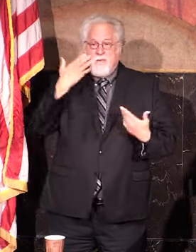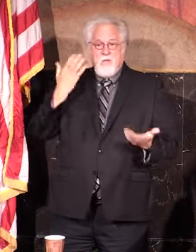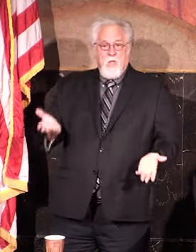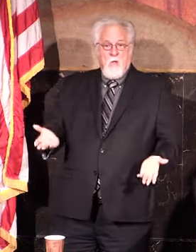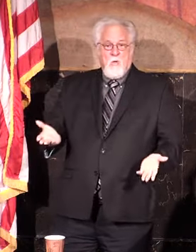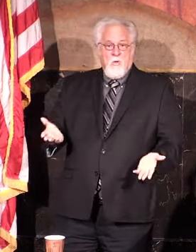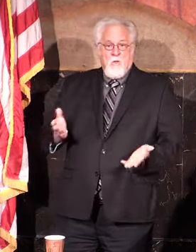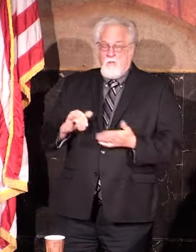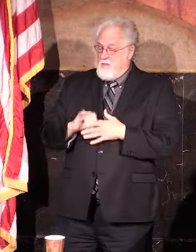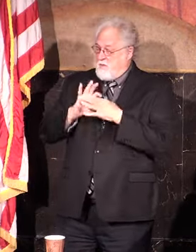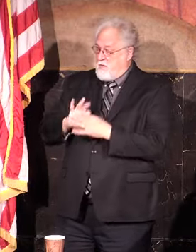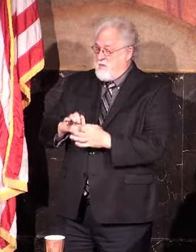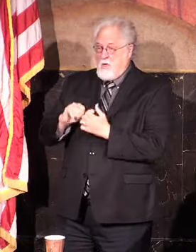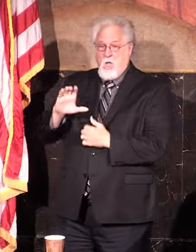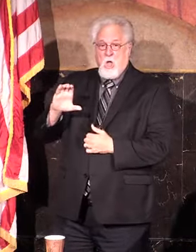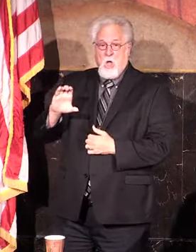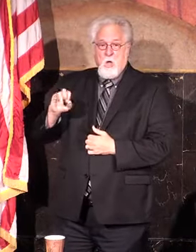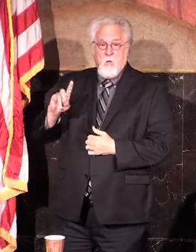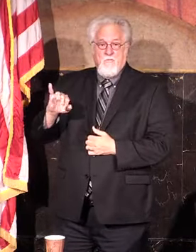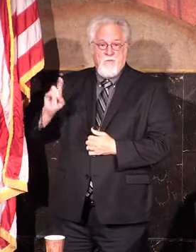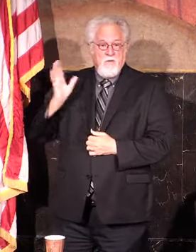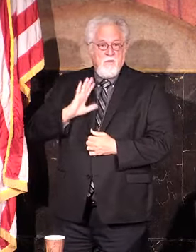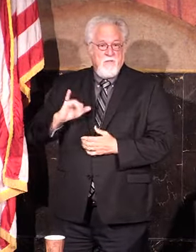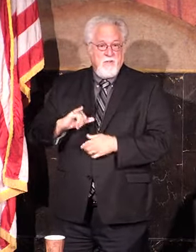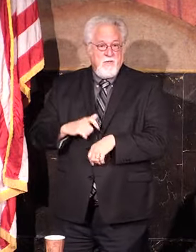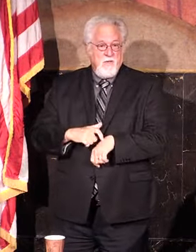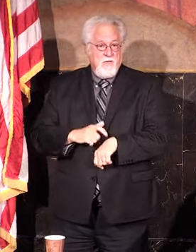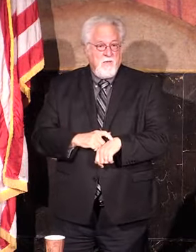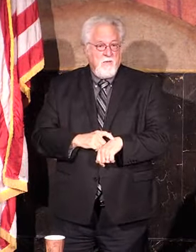that association with COVID at that time.